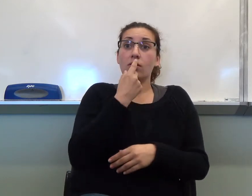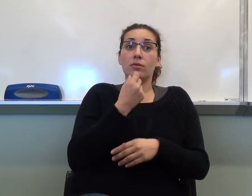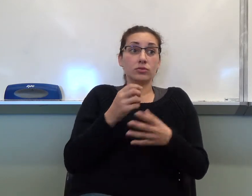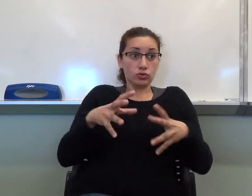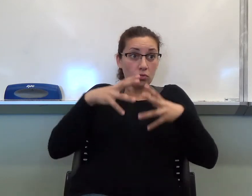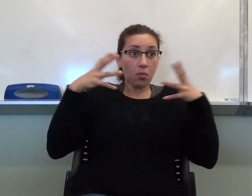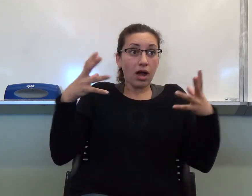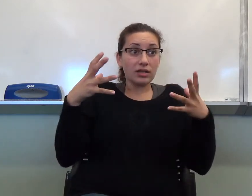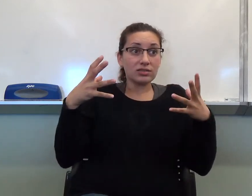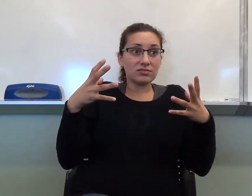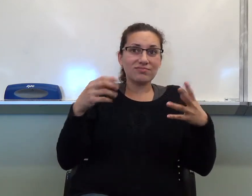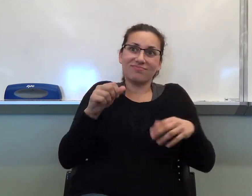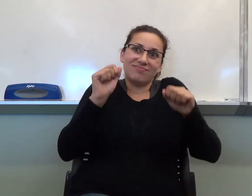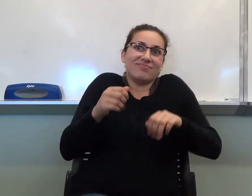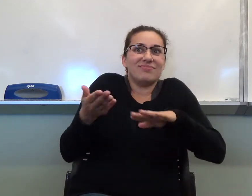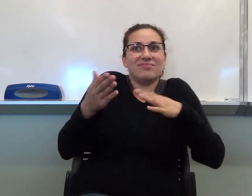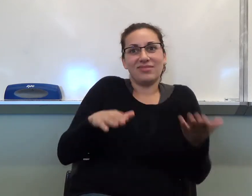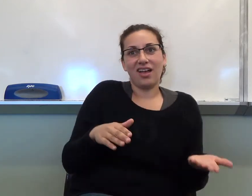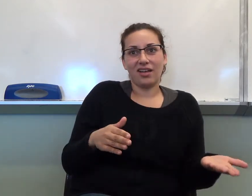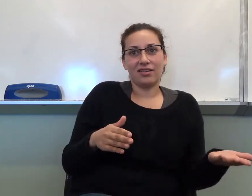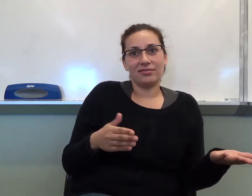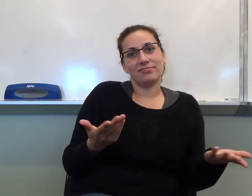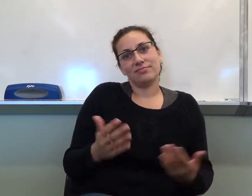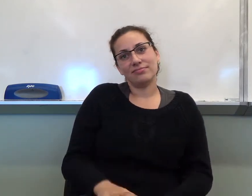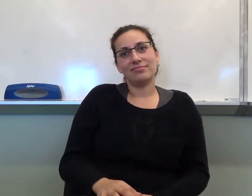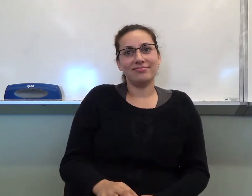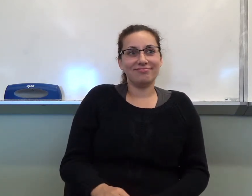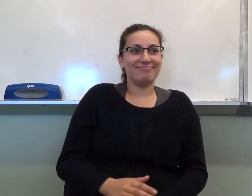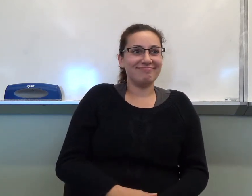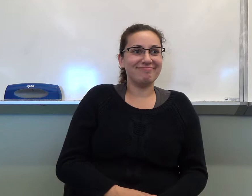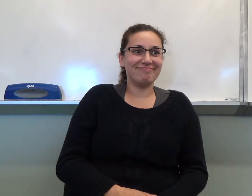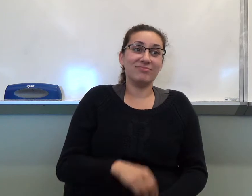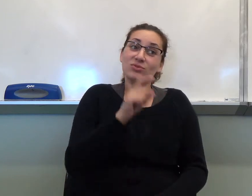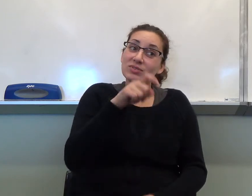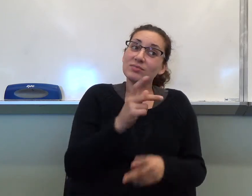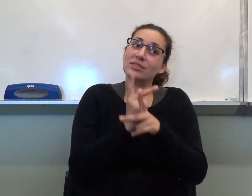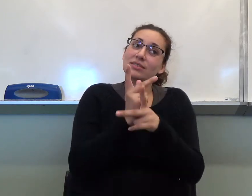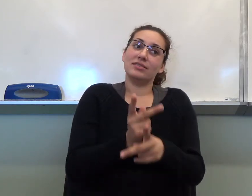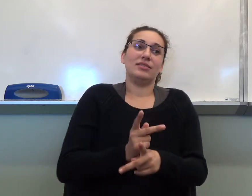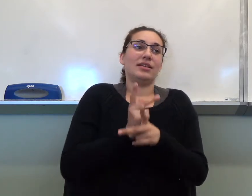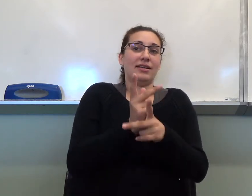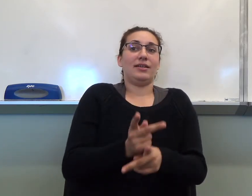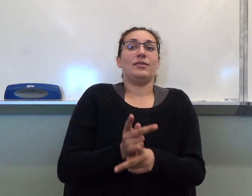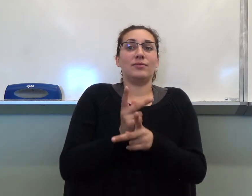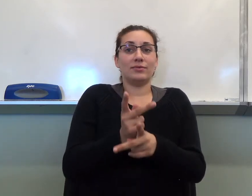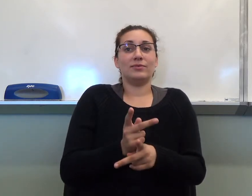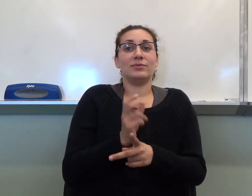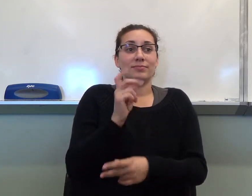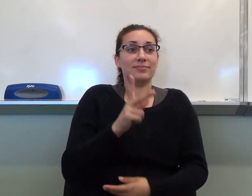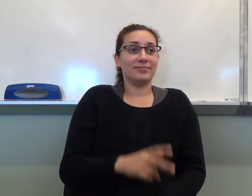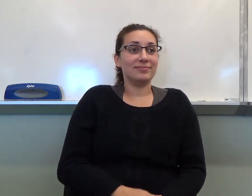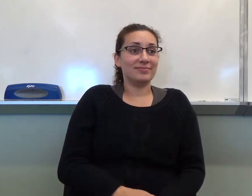the patient dies, and that's the way it is. So they have to be extremely careful with these things. So we're going to take it out more